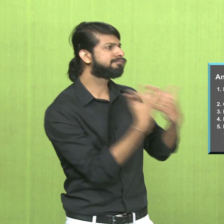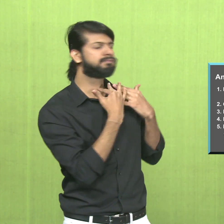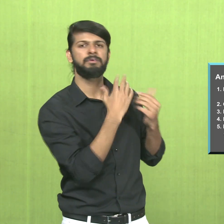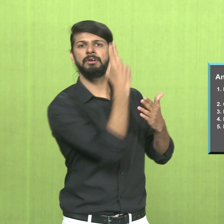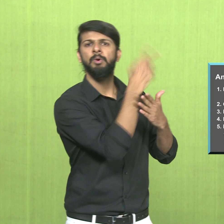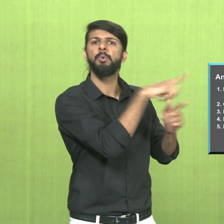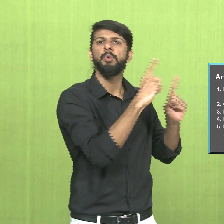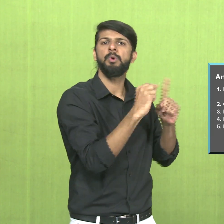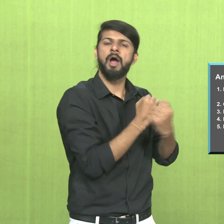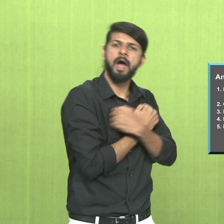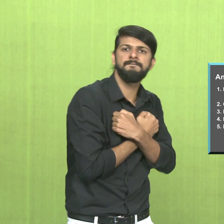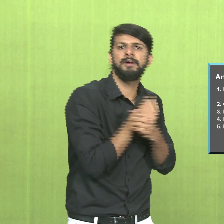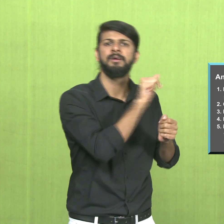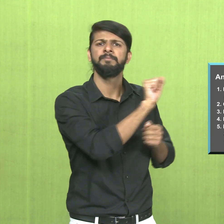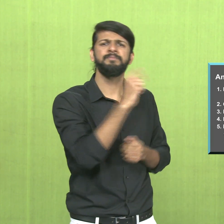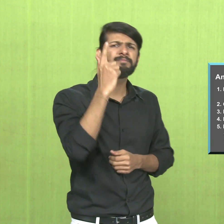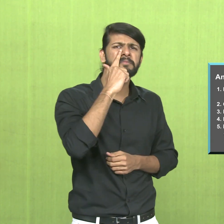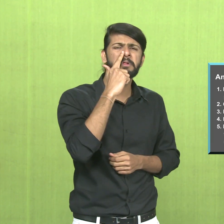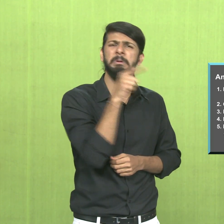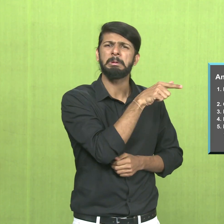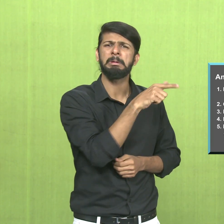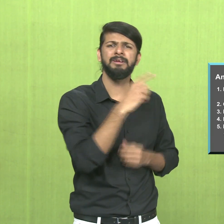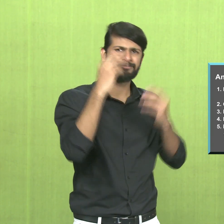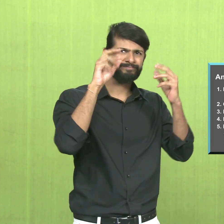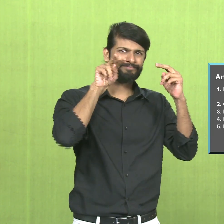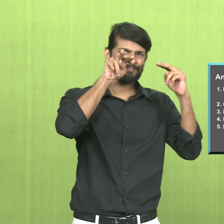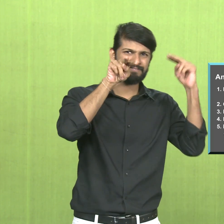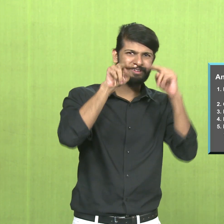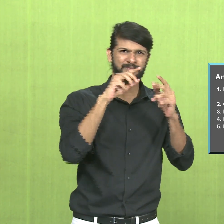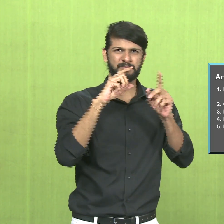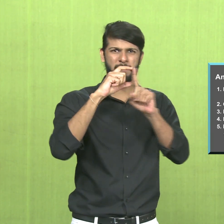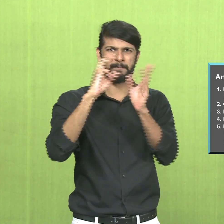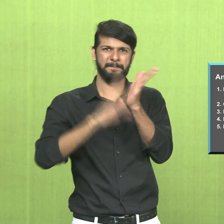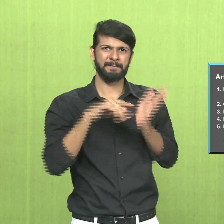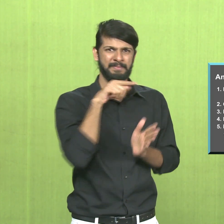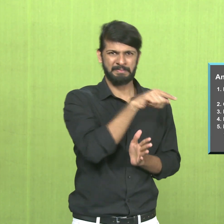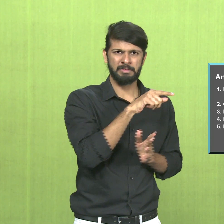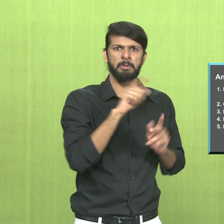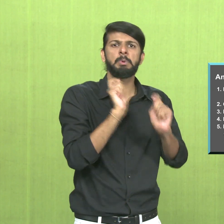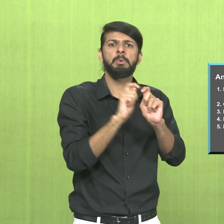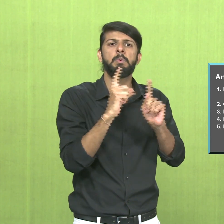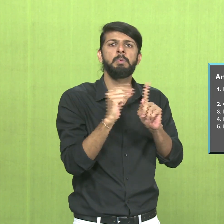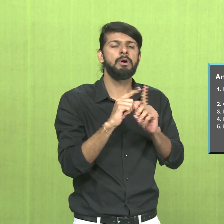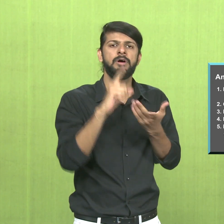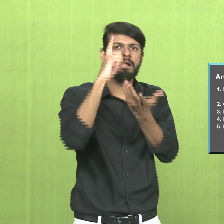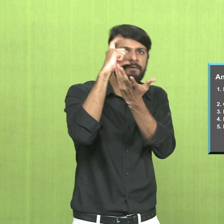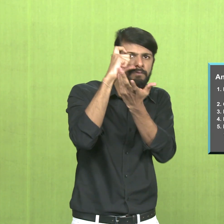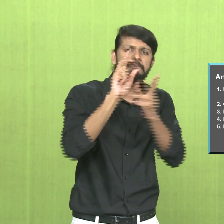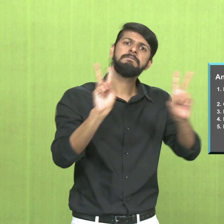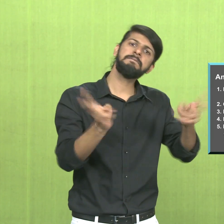Pablo Picasso was really inspired by the temperamental and sophisticated Dora Maar. Dora